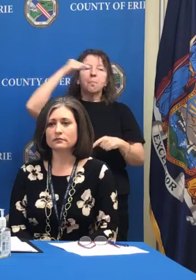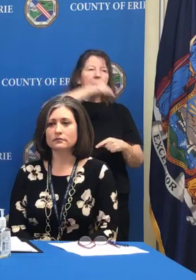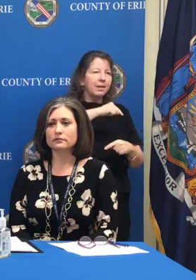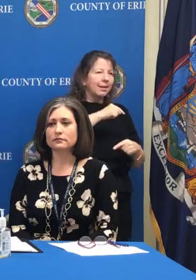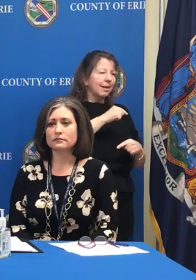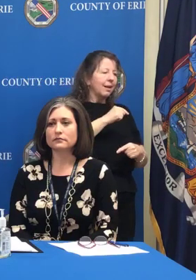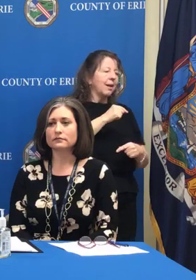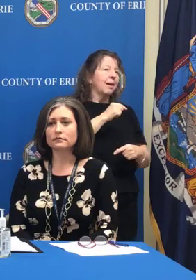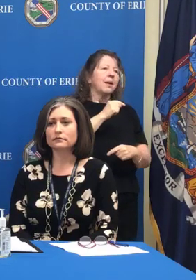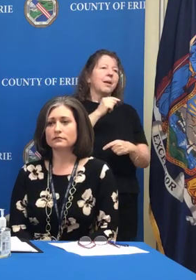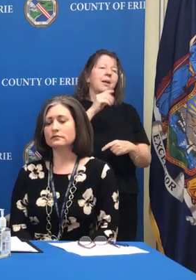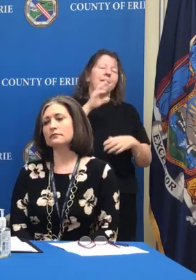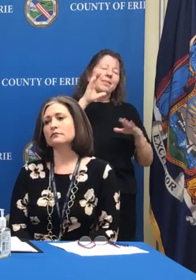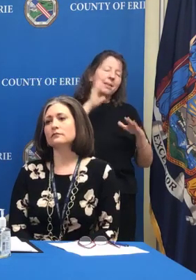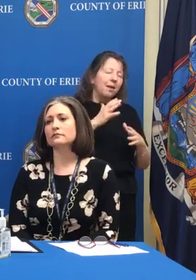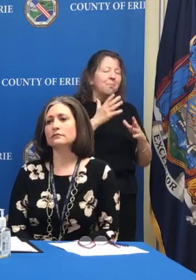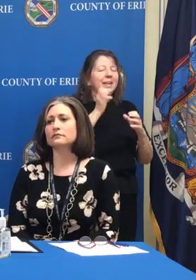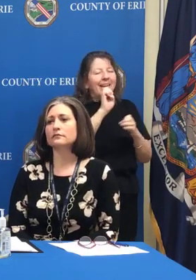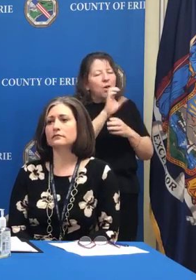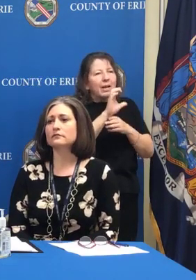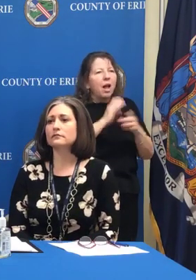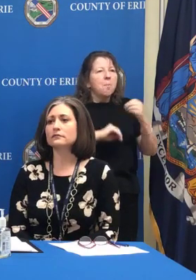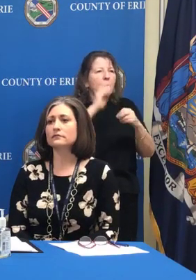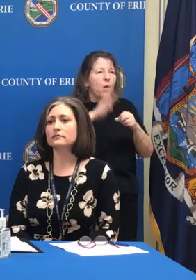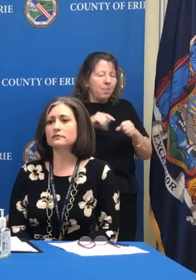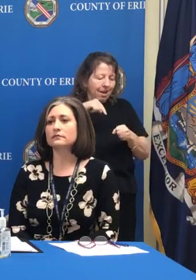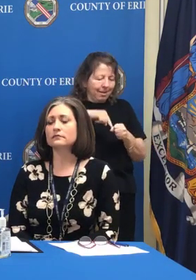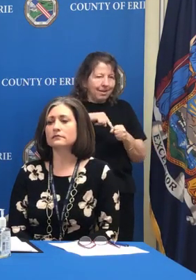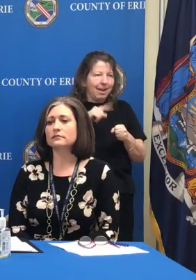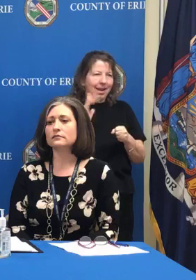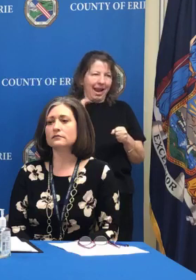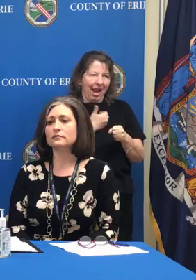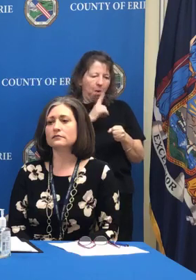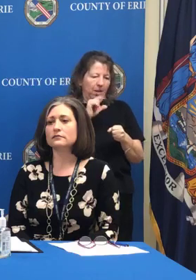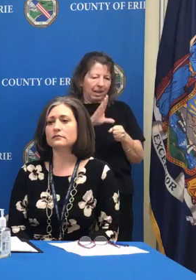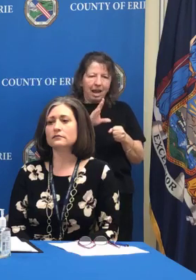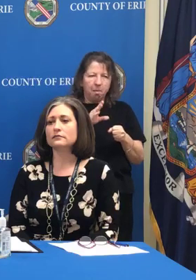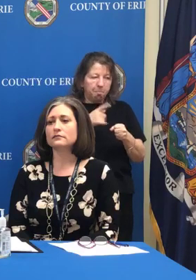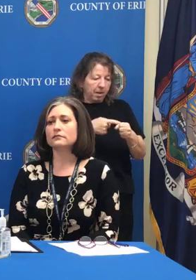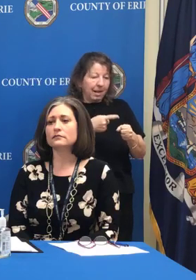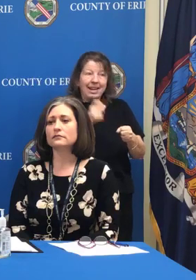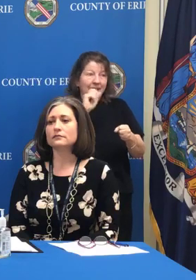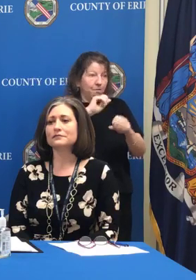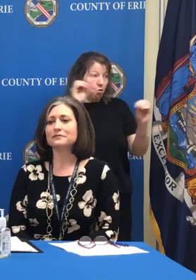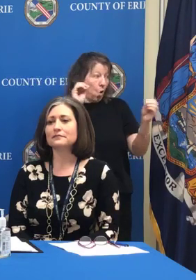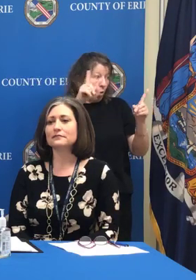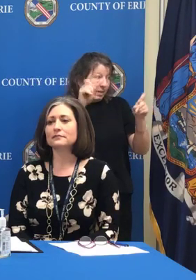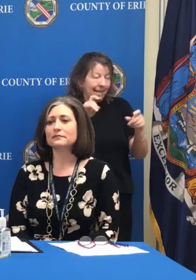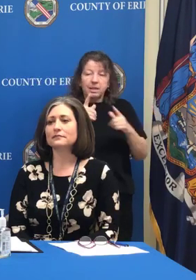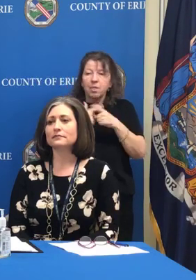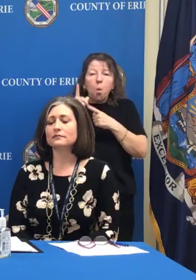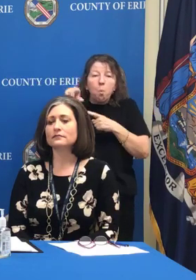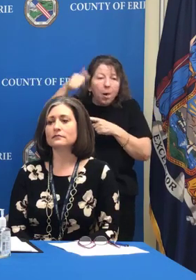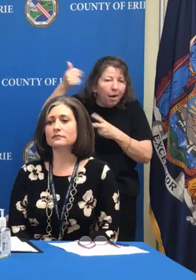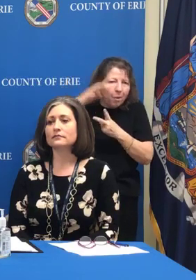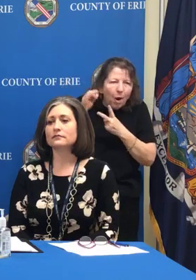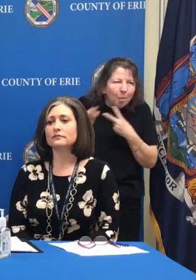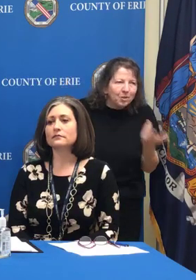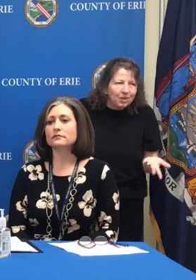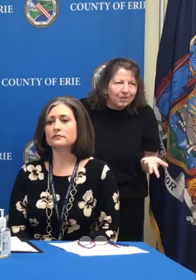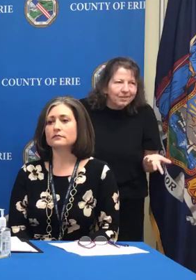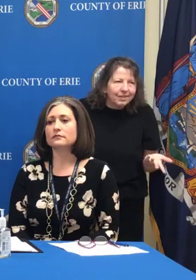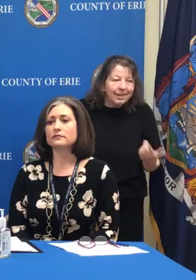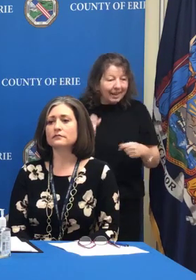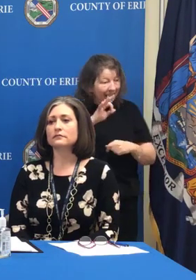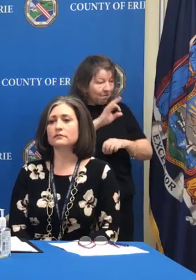greater responsibility than Erie County, but as Erie County executive, what's left in your toolkit to be able to address this issue of testing is